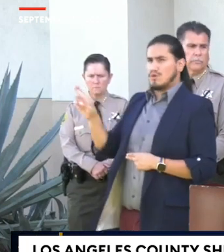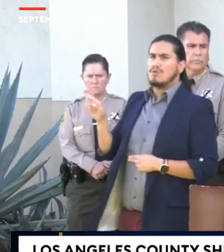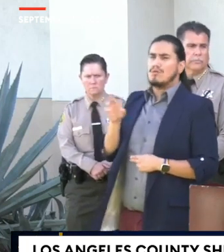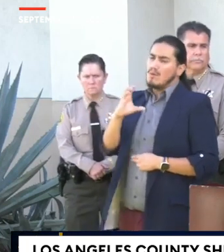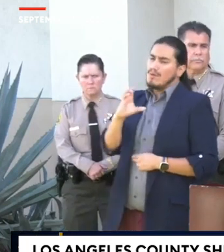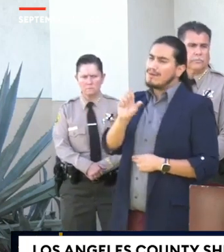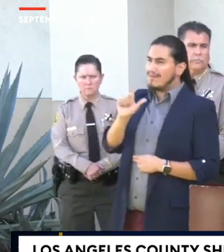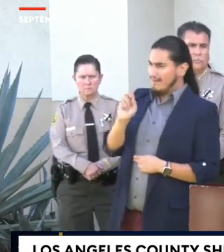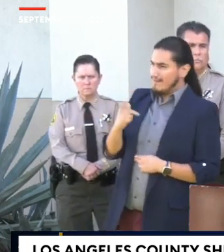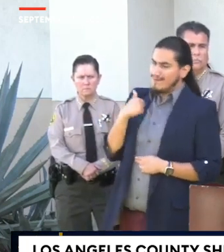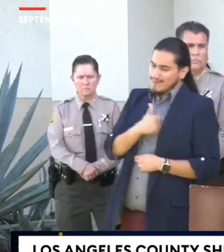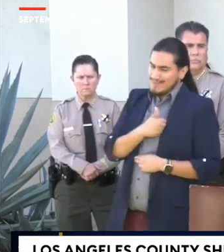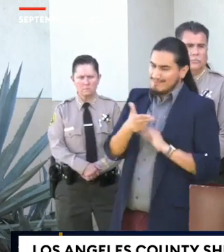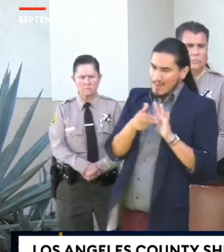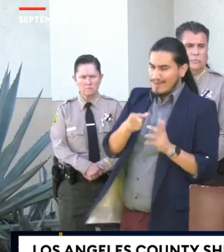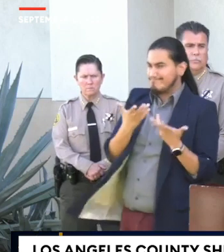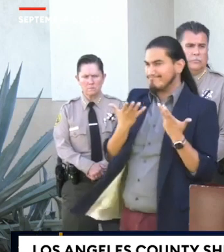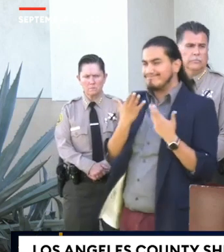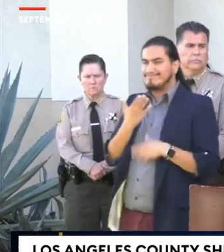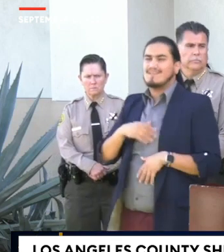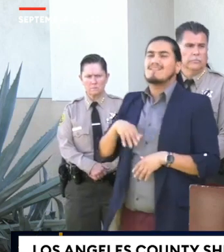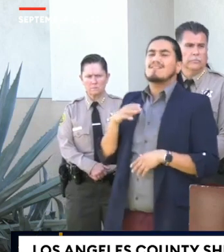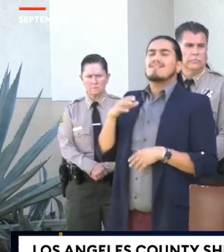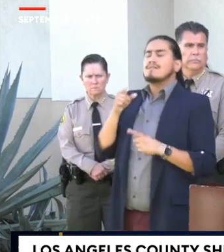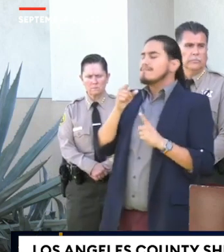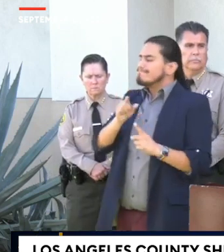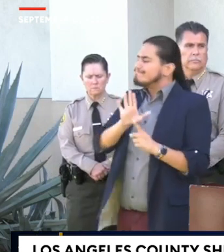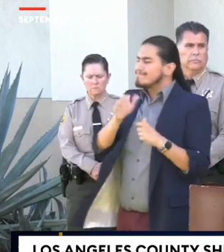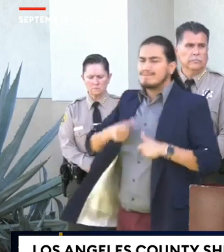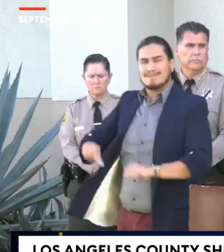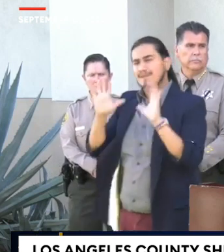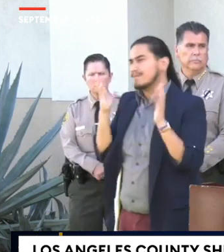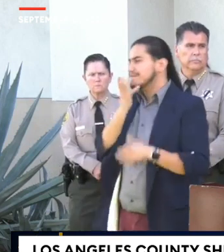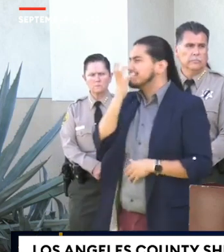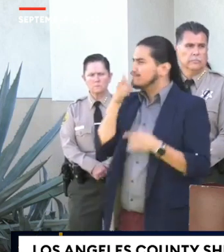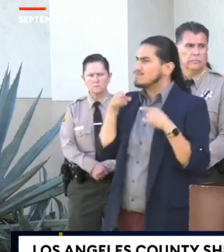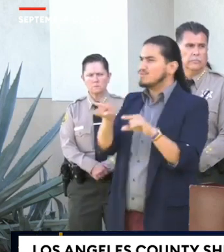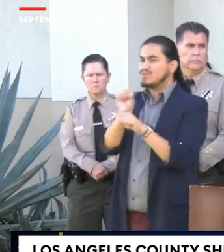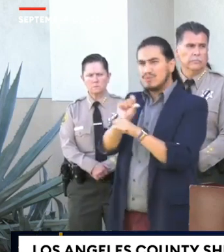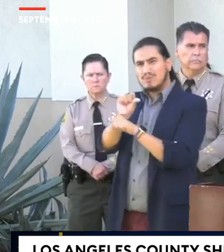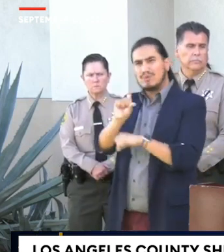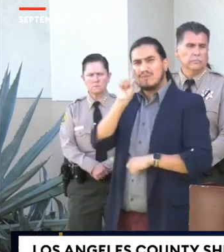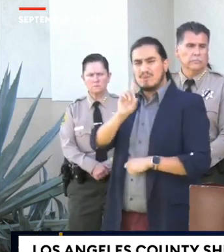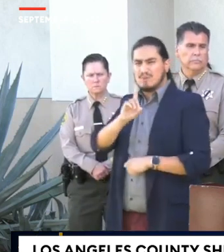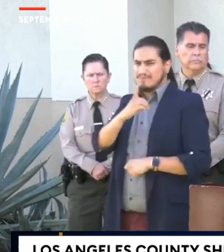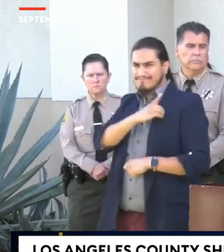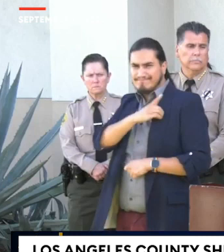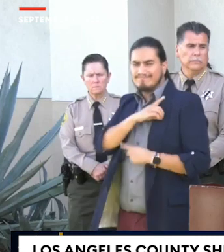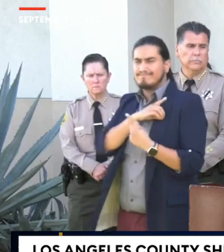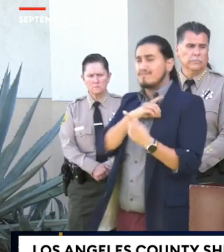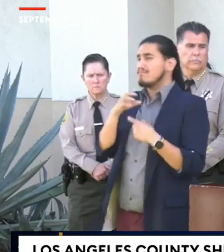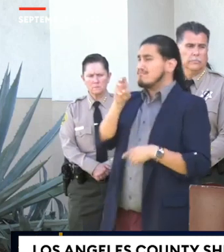as we affectionately call him here at the station, who made the ultimate sacrifice in the line of duty. As the mayor of